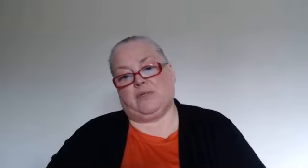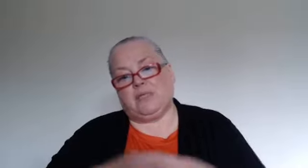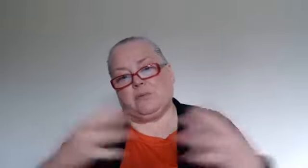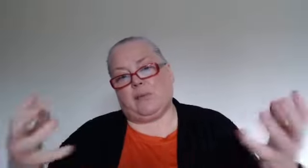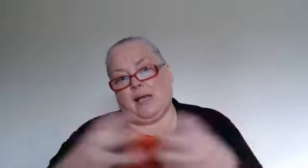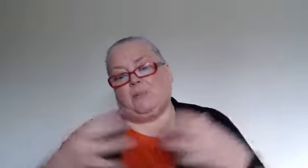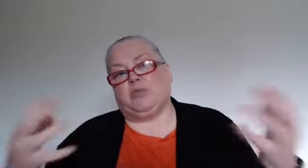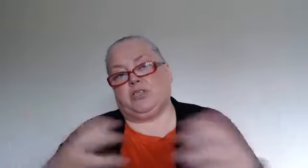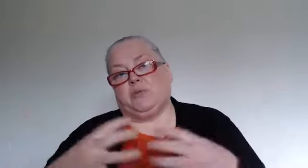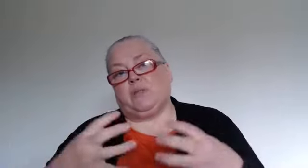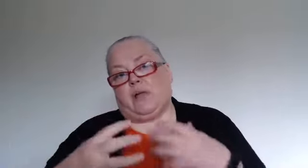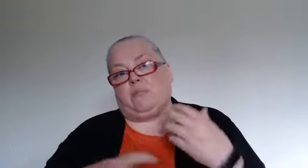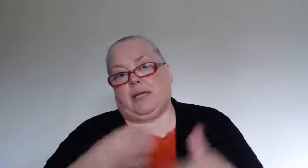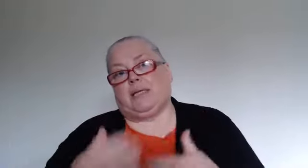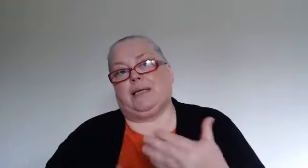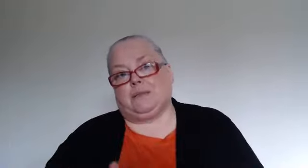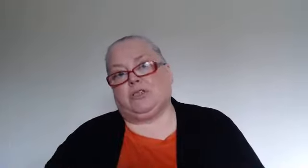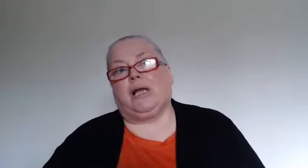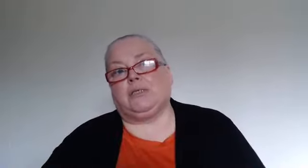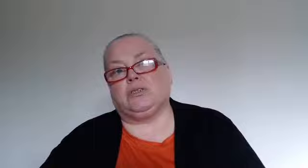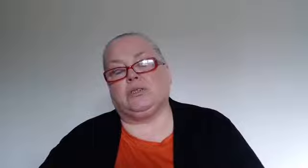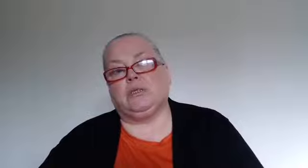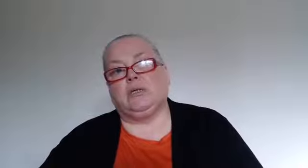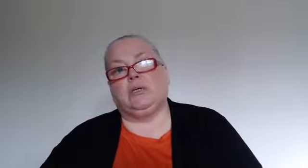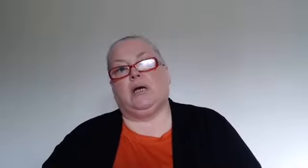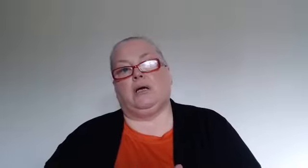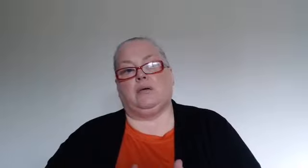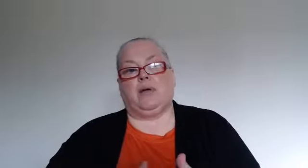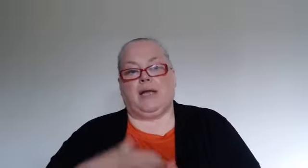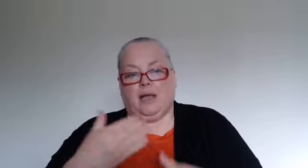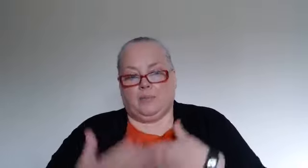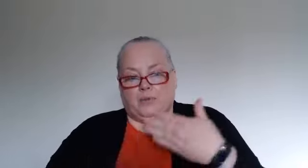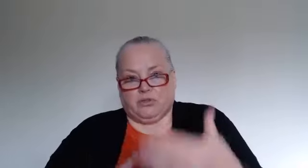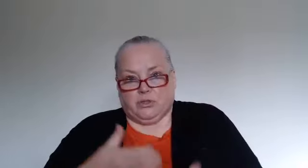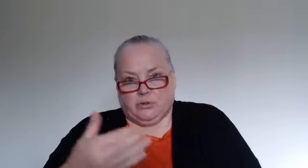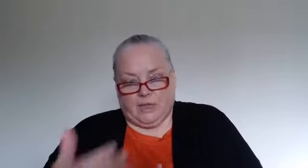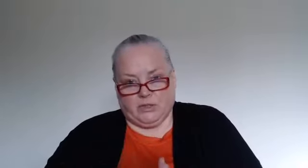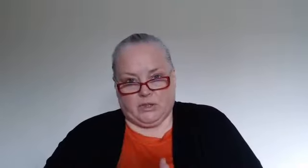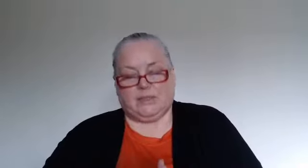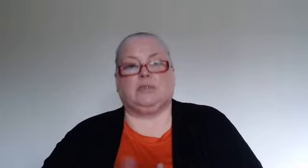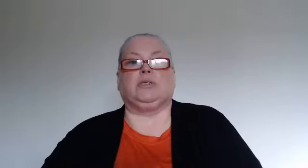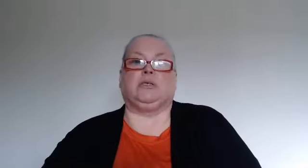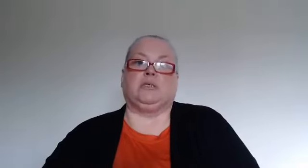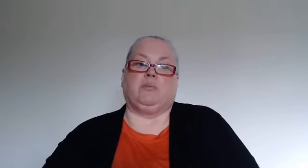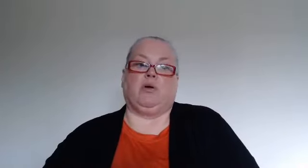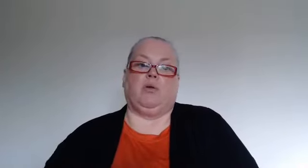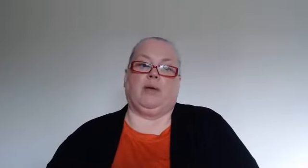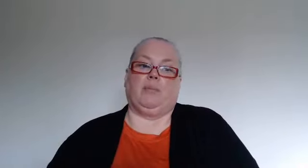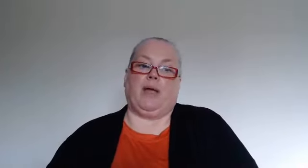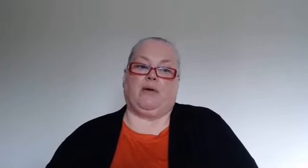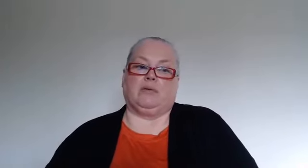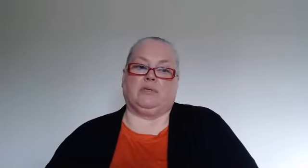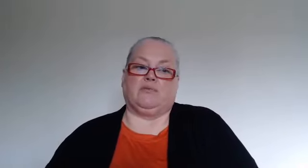This will help reduce that mental health challenge, and help you through that transition into becoming a parent. It's